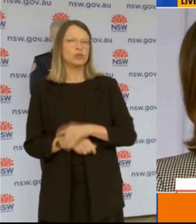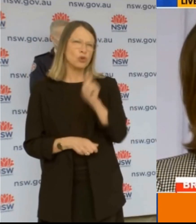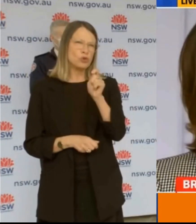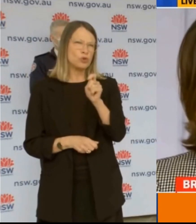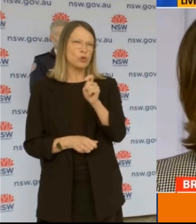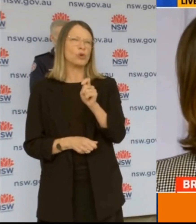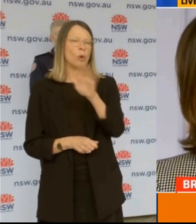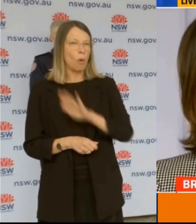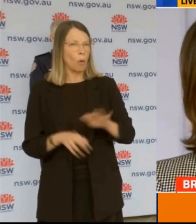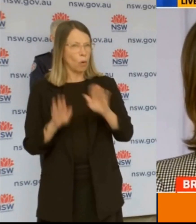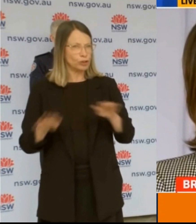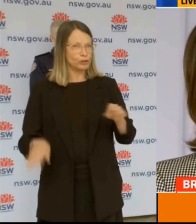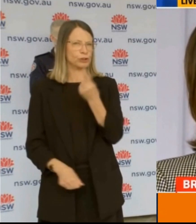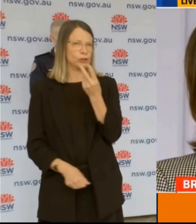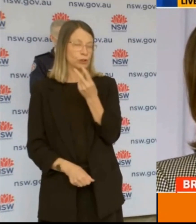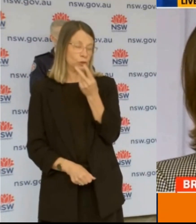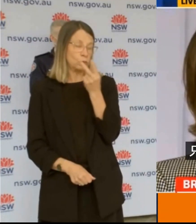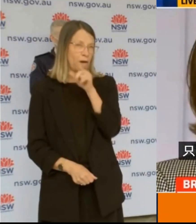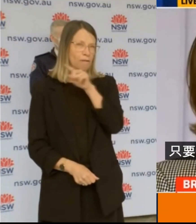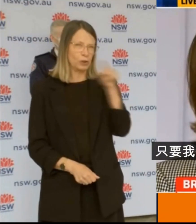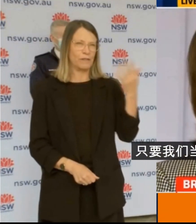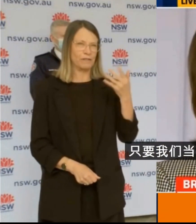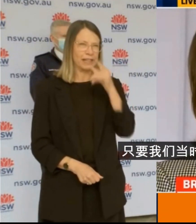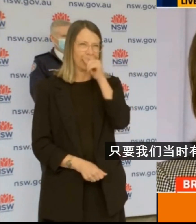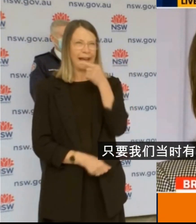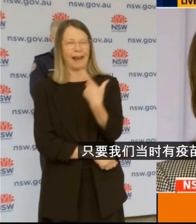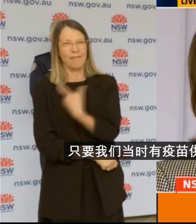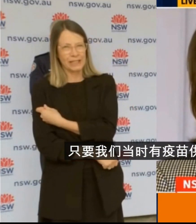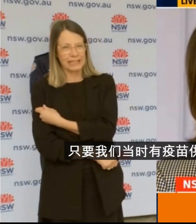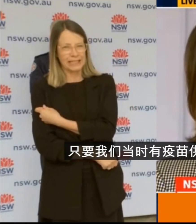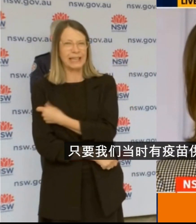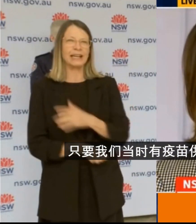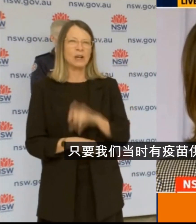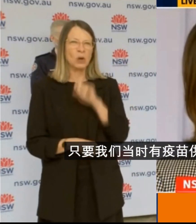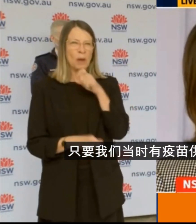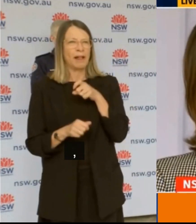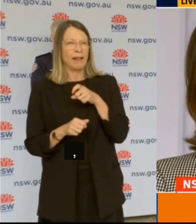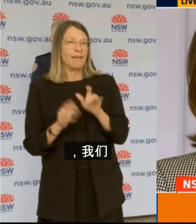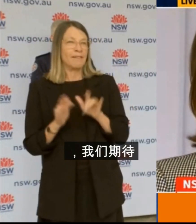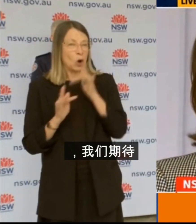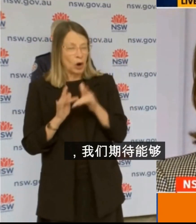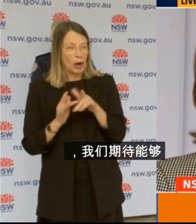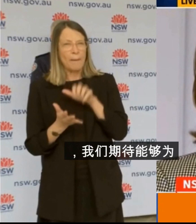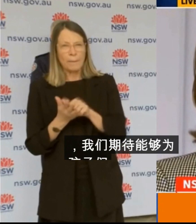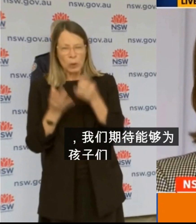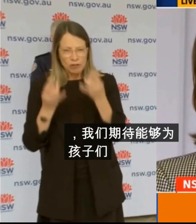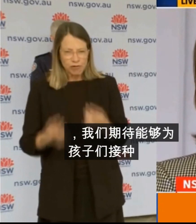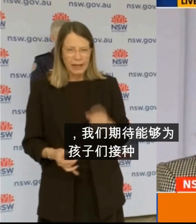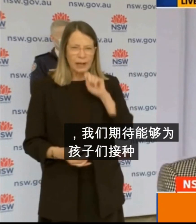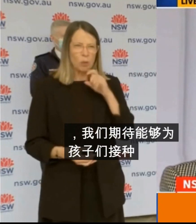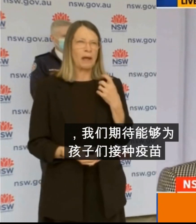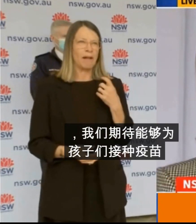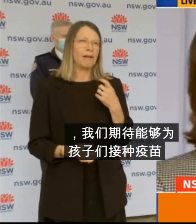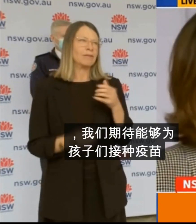eligible. We'll have our systems ready to go so long as we have vaccine supply at that time, and we look forward to being able to